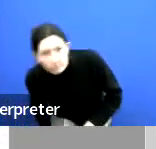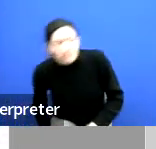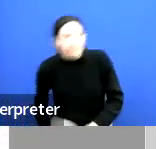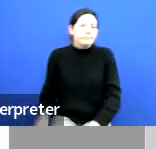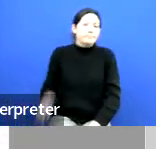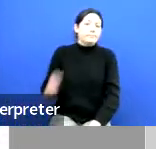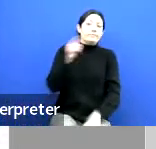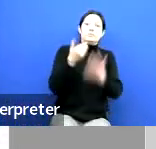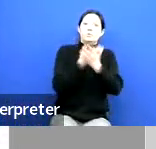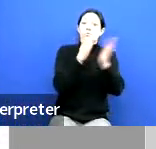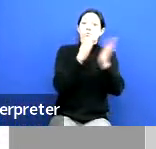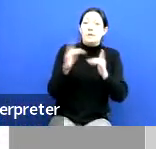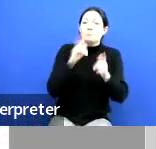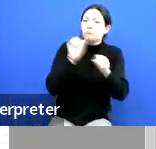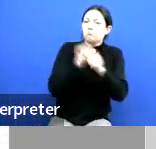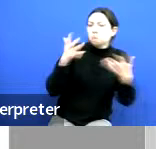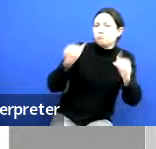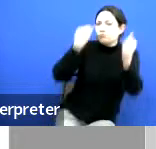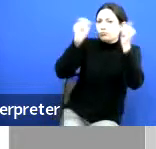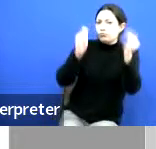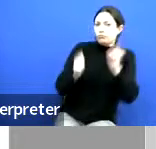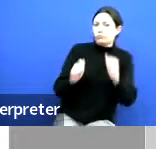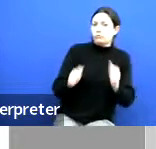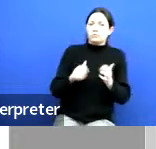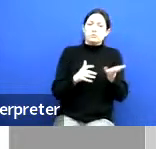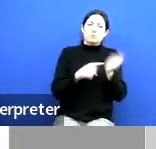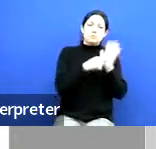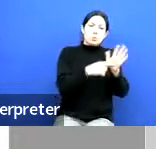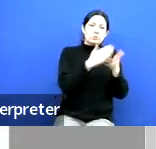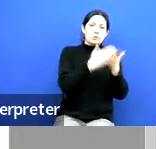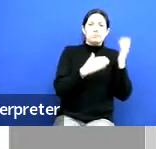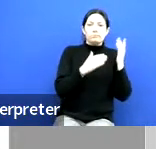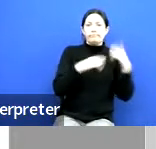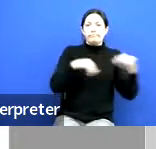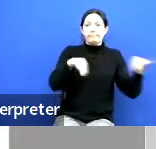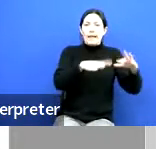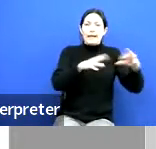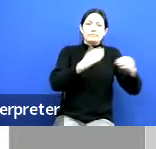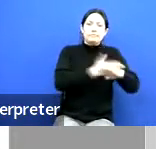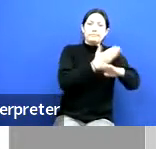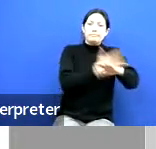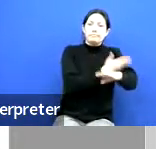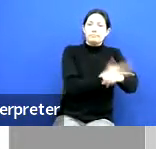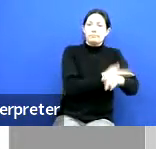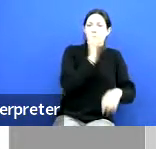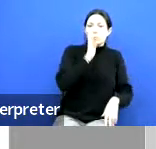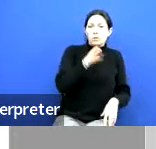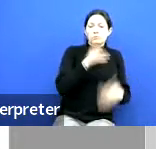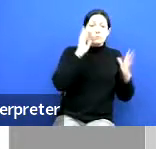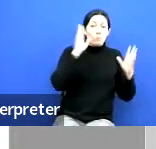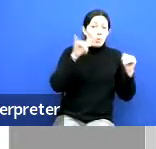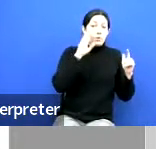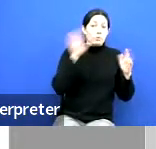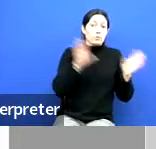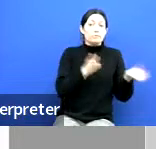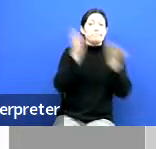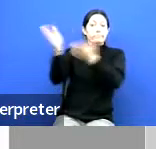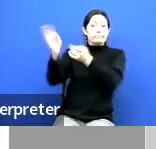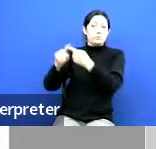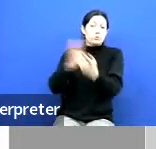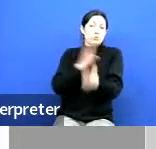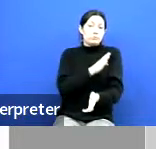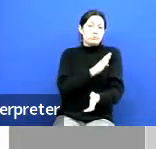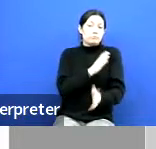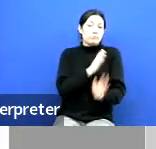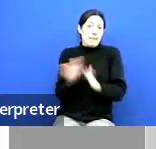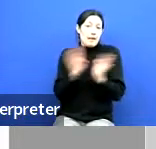did. We showed elements of landscaping. We're hoping to move in the near future to the planning board and discuss them